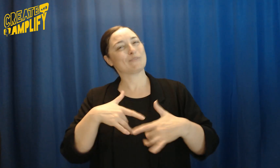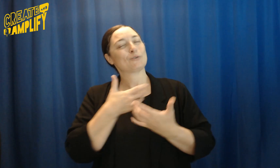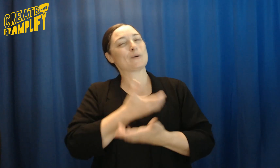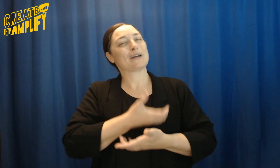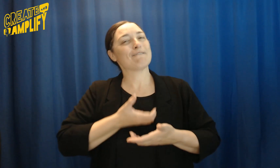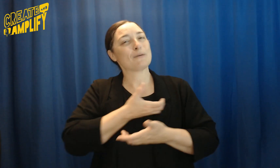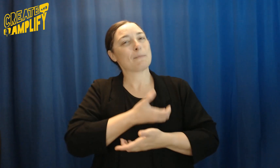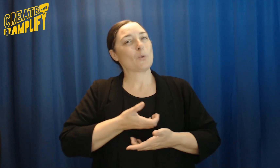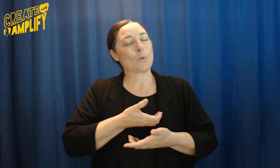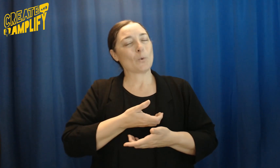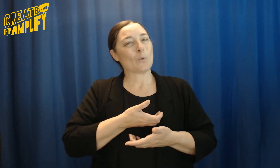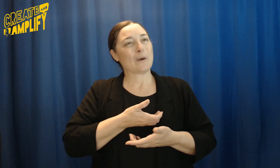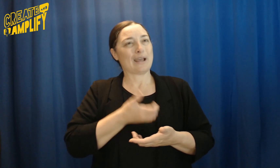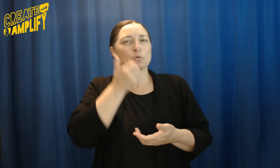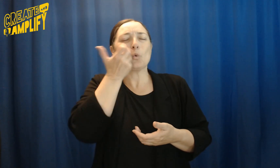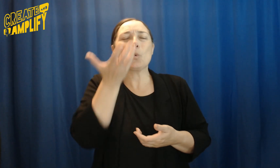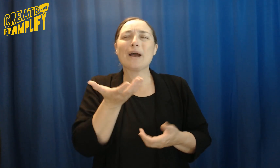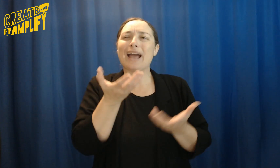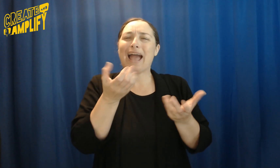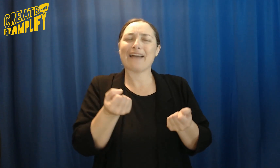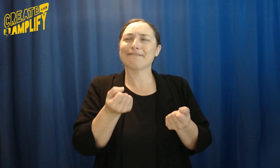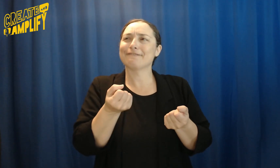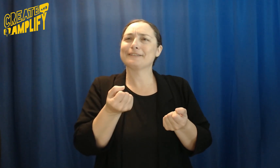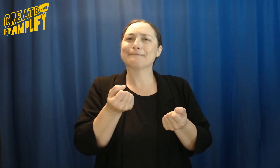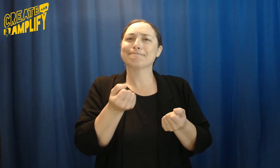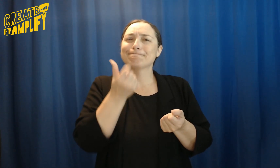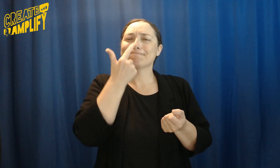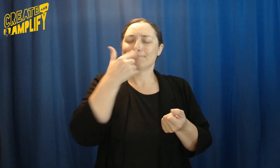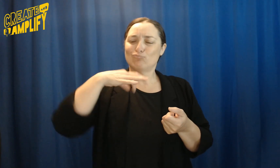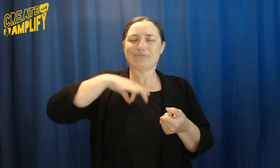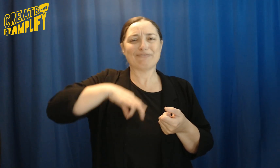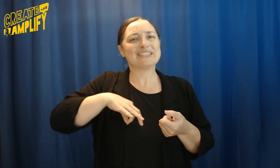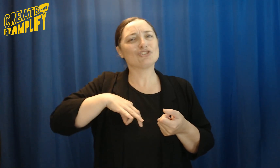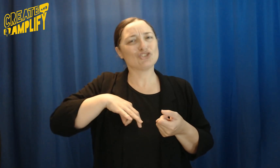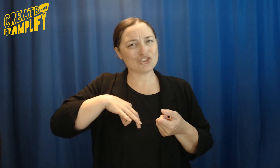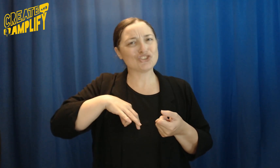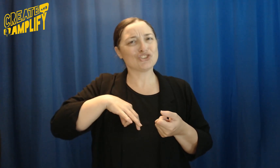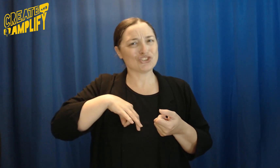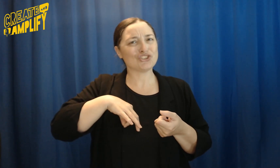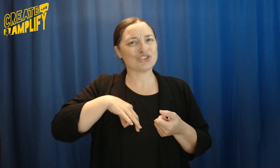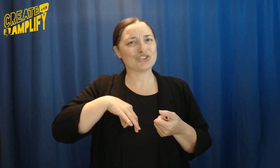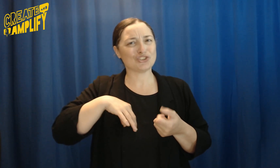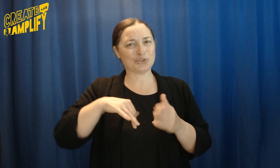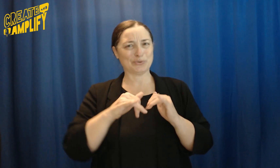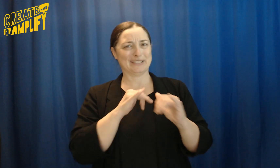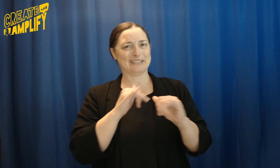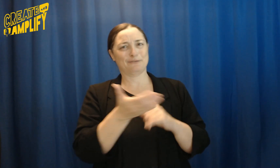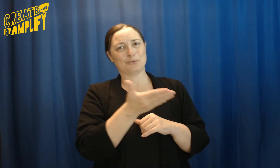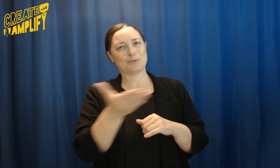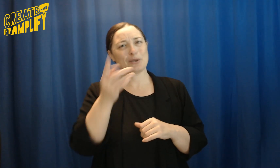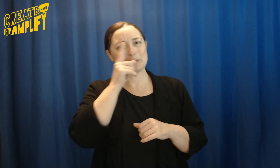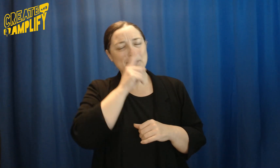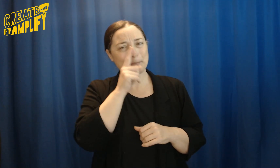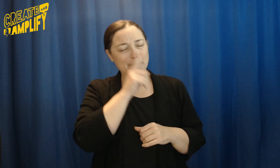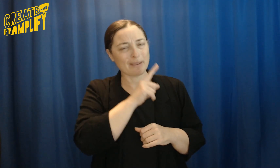such a privilege to have the trust of people that I'm interviewing. It's never taken for granted. And that's when we can